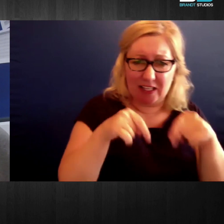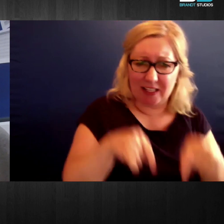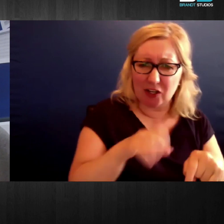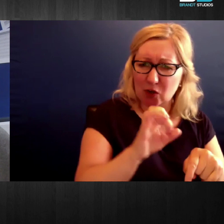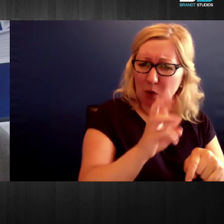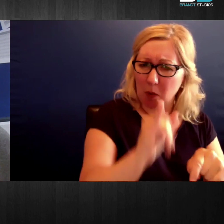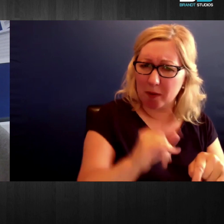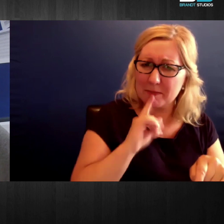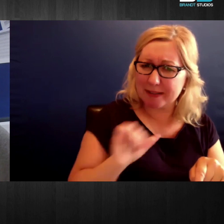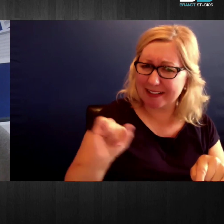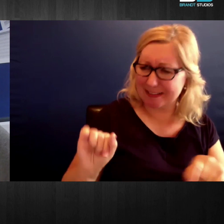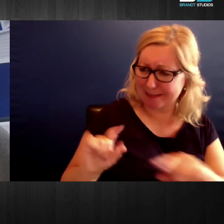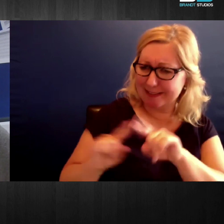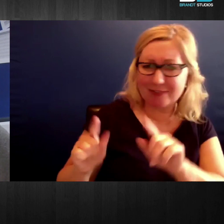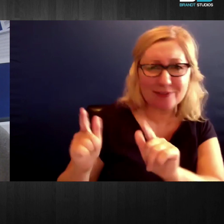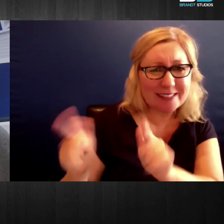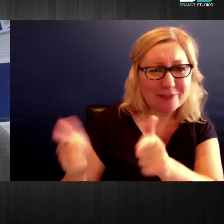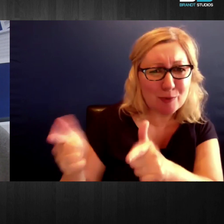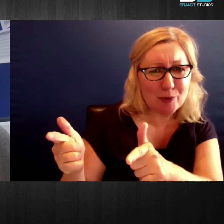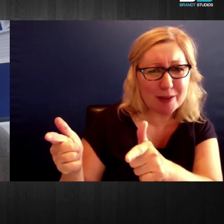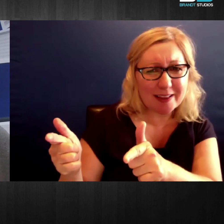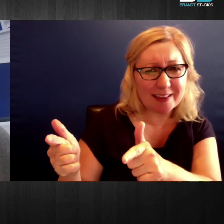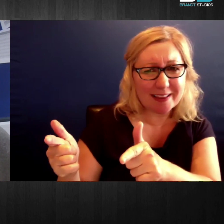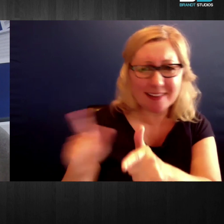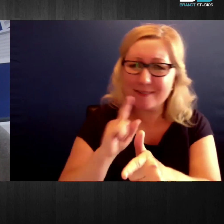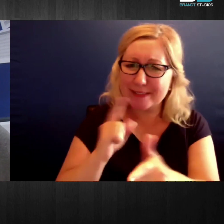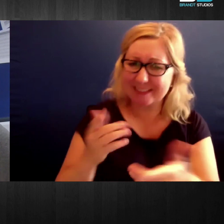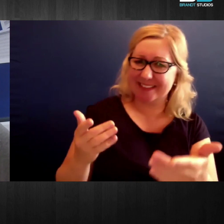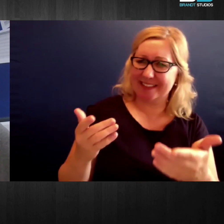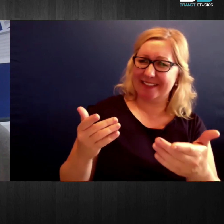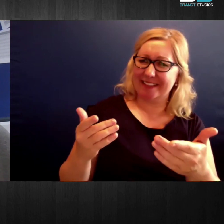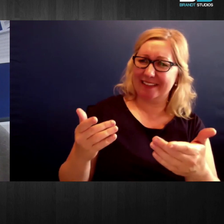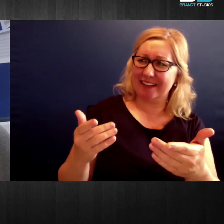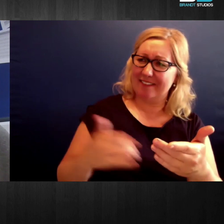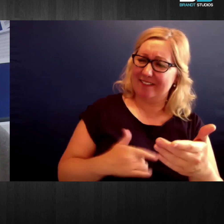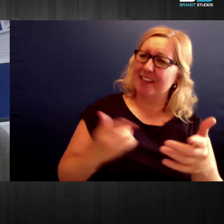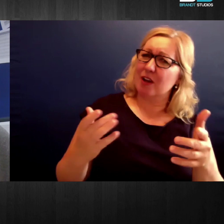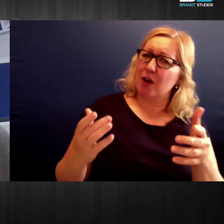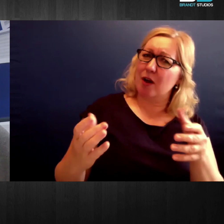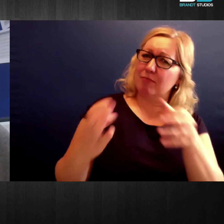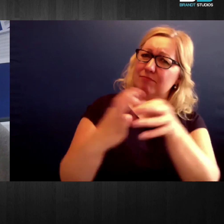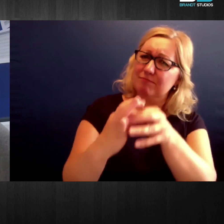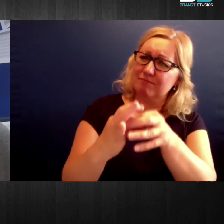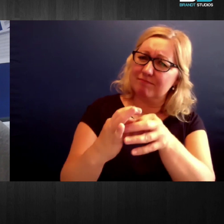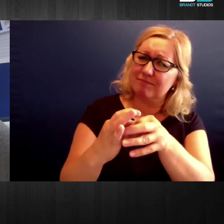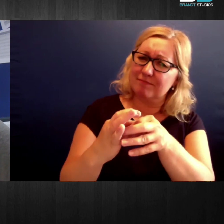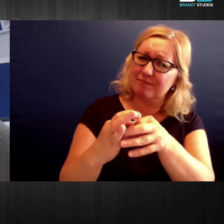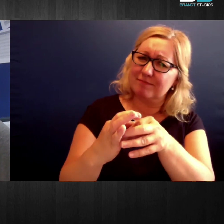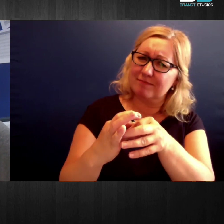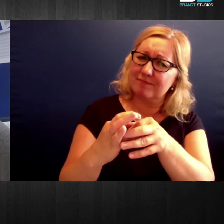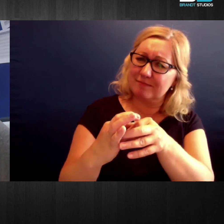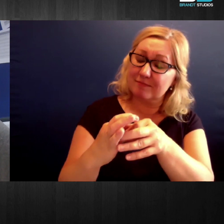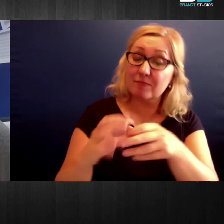So that kind of really kind of connected with me. And like literature wise, probably